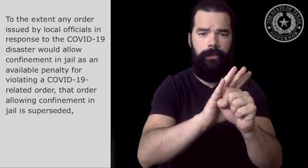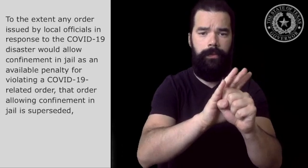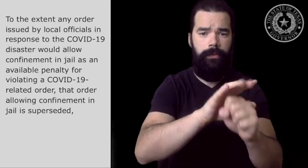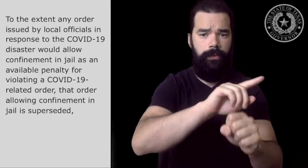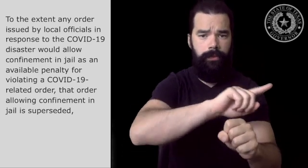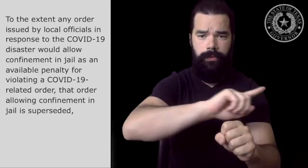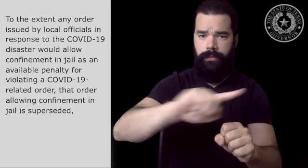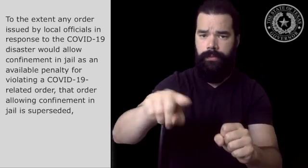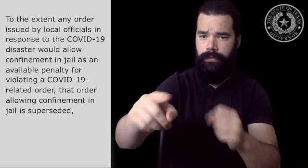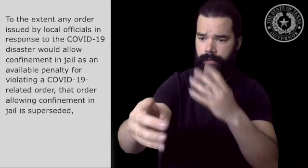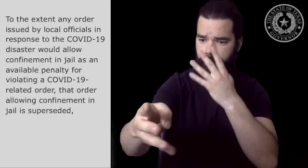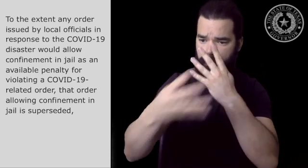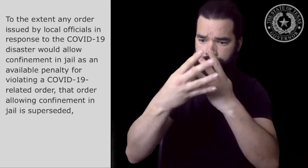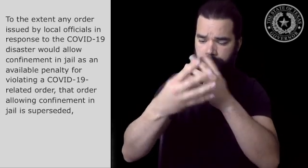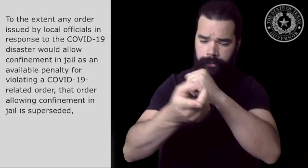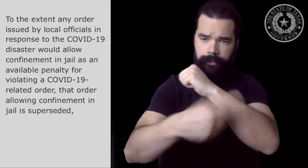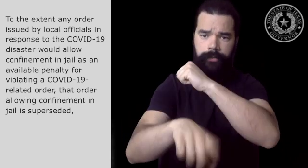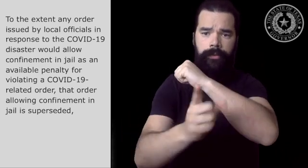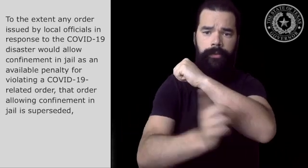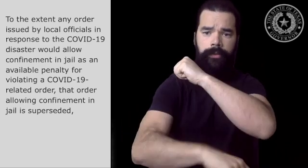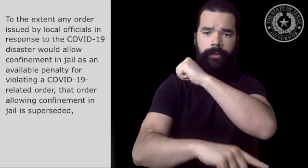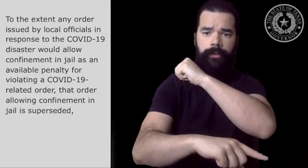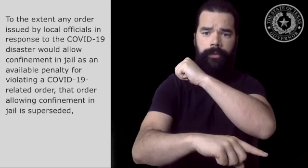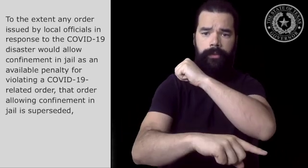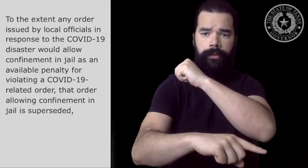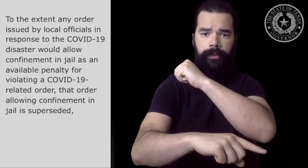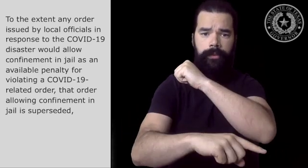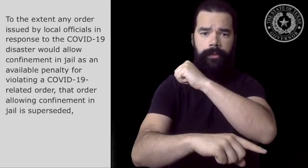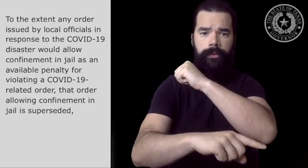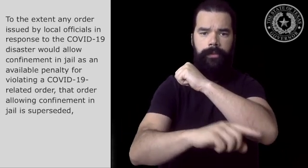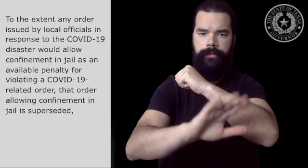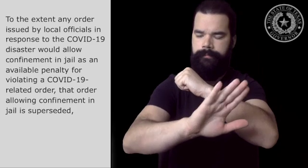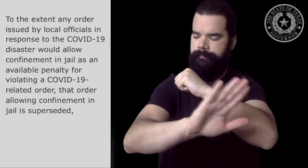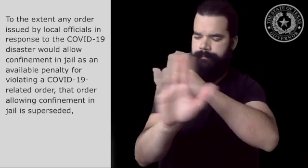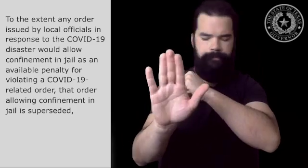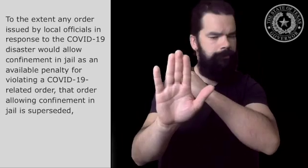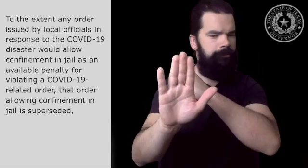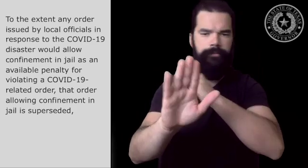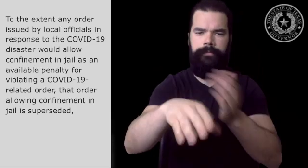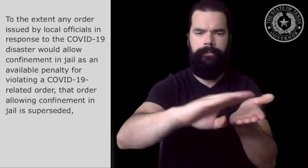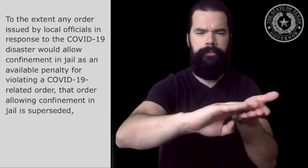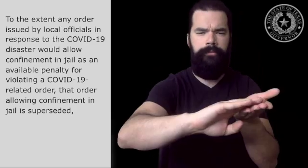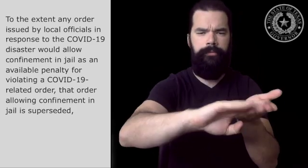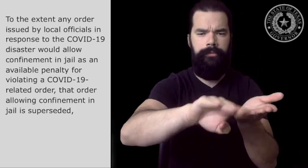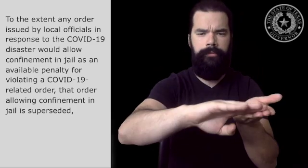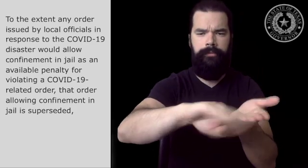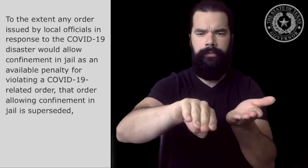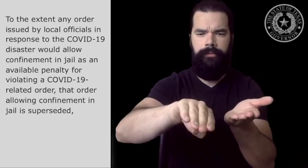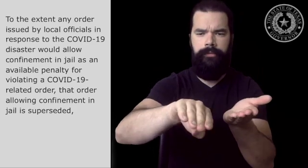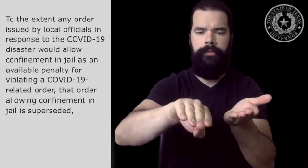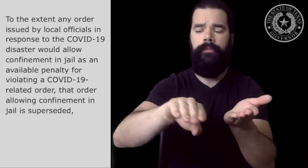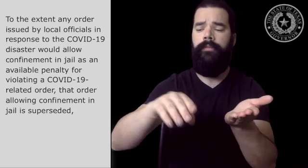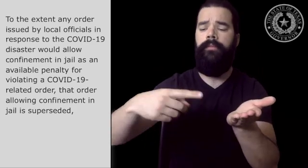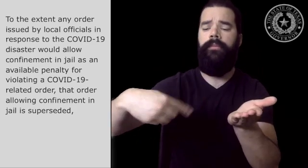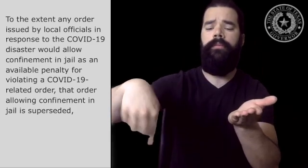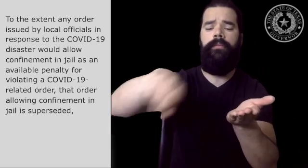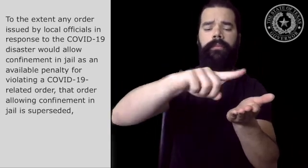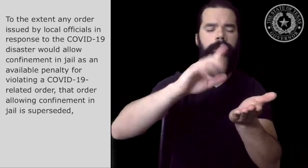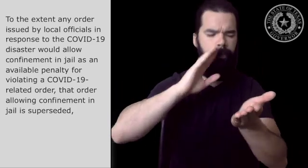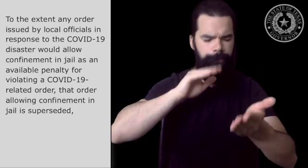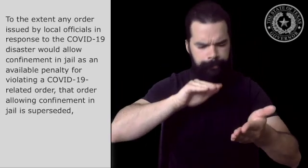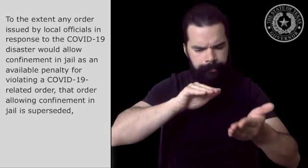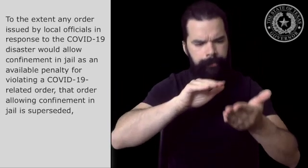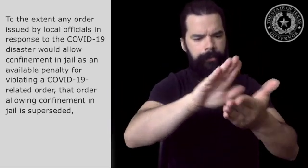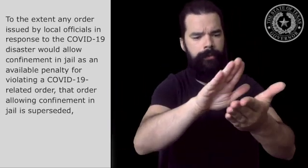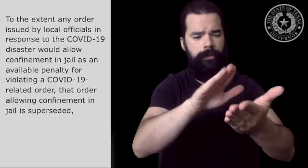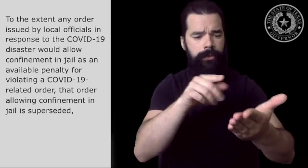allow confinement in jail as an available penalty for violating a COVID-19 related order, that order